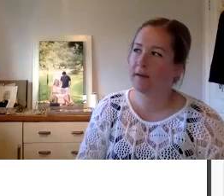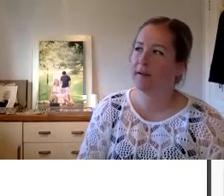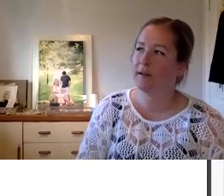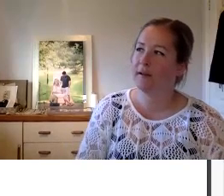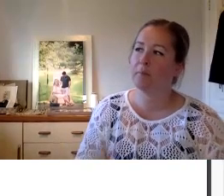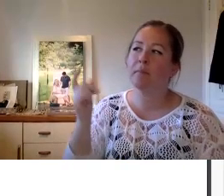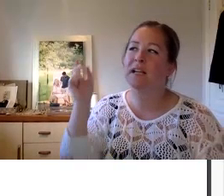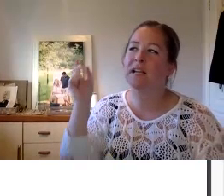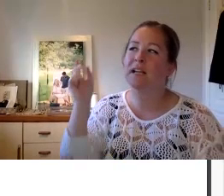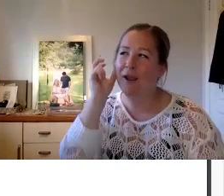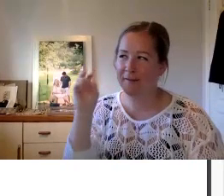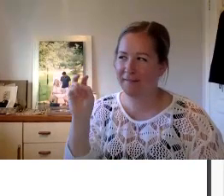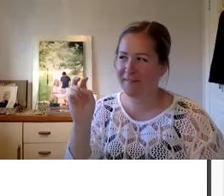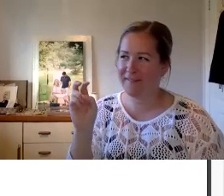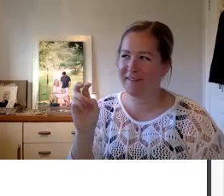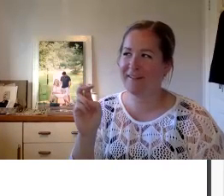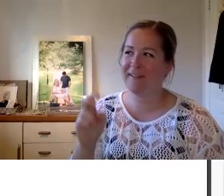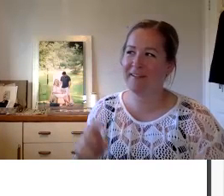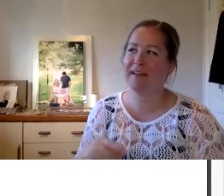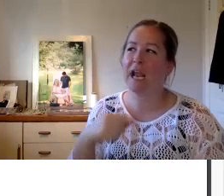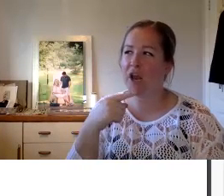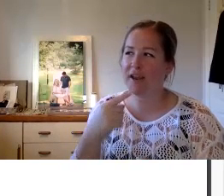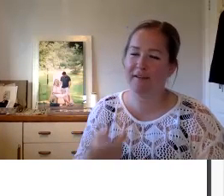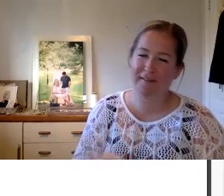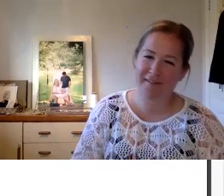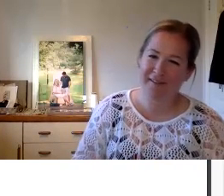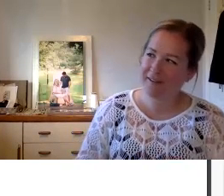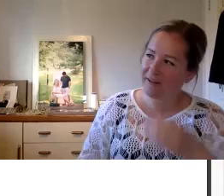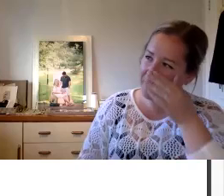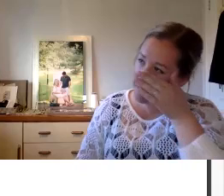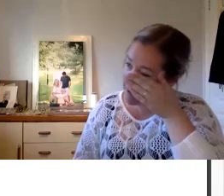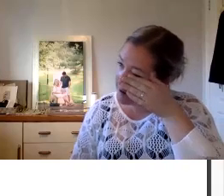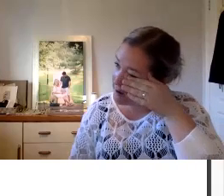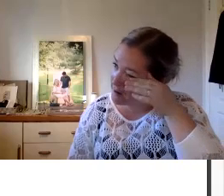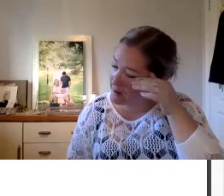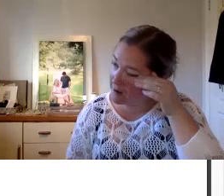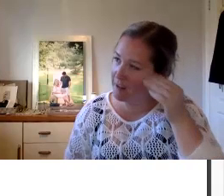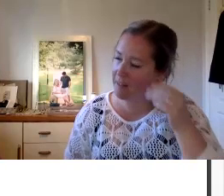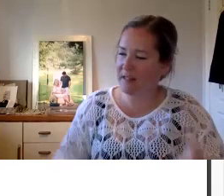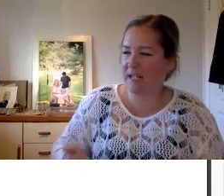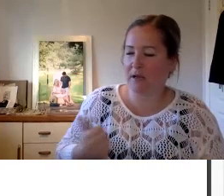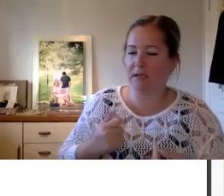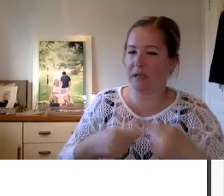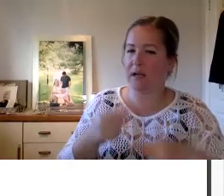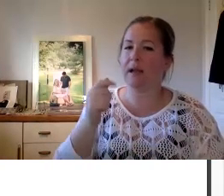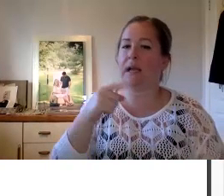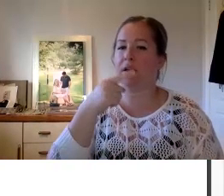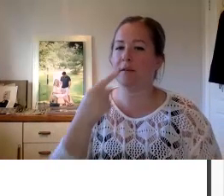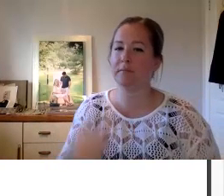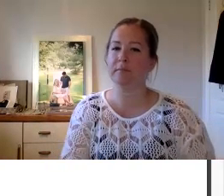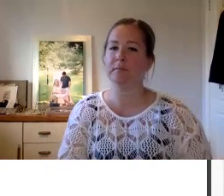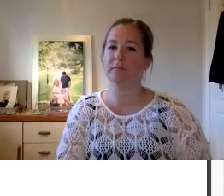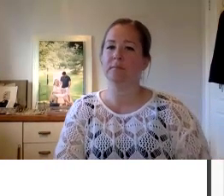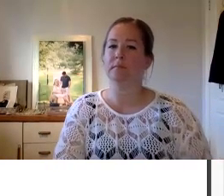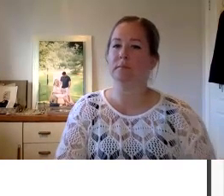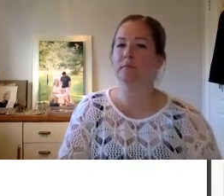It's hearing, but so you can hear. But here in ASL, it's pointing to your mouth. In